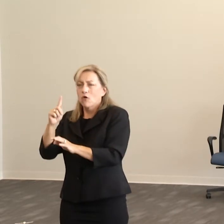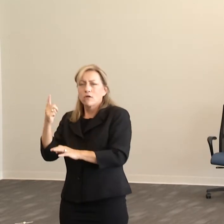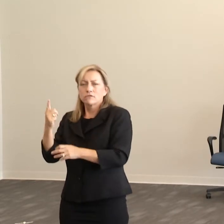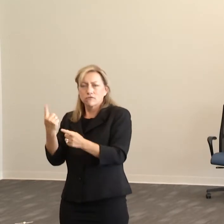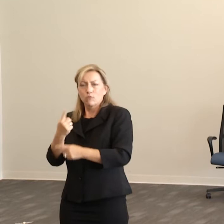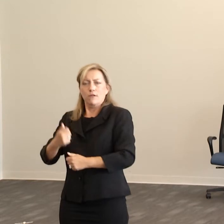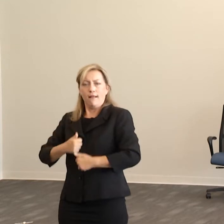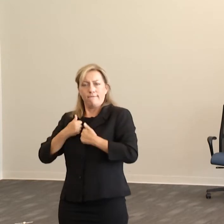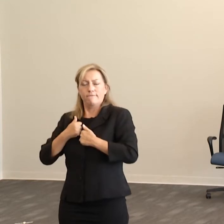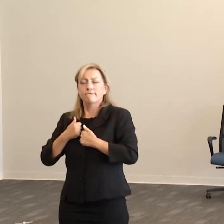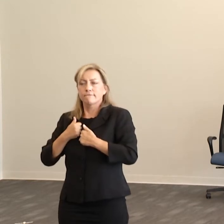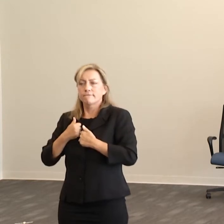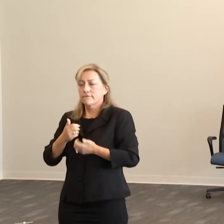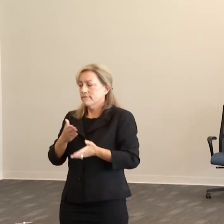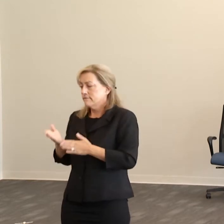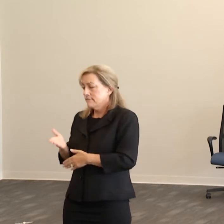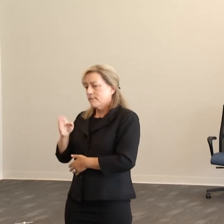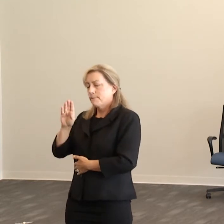up.